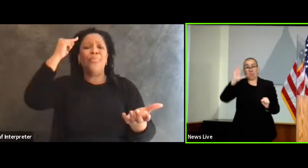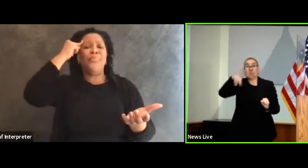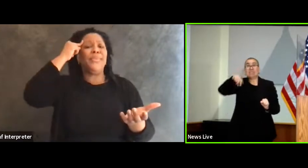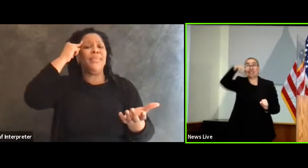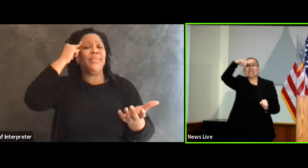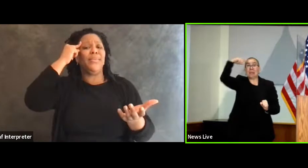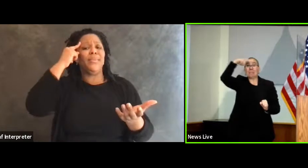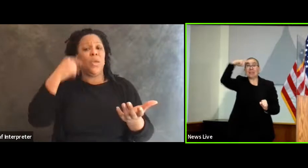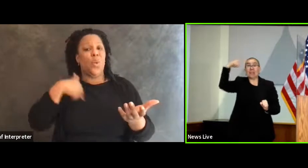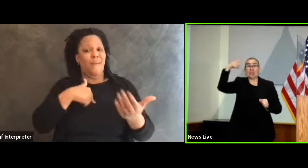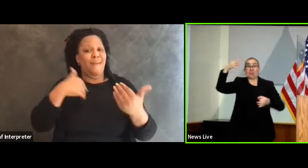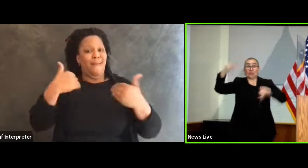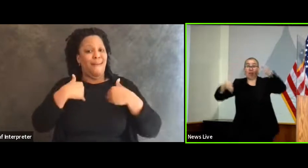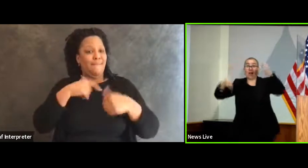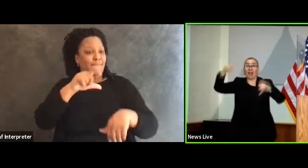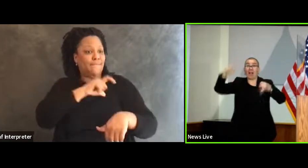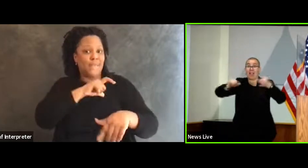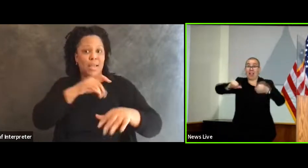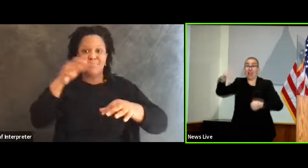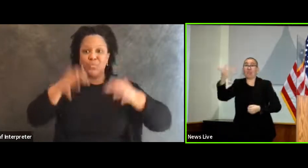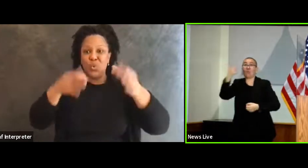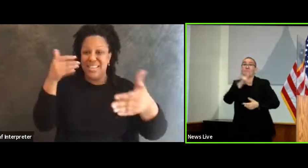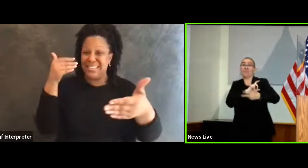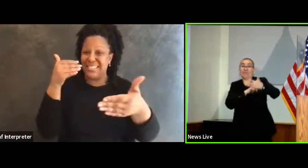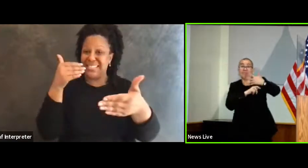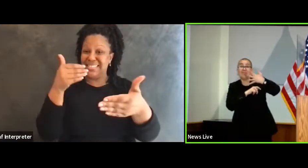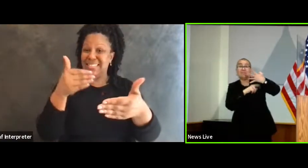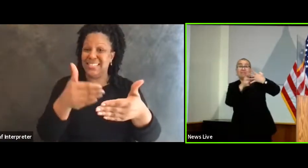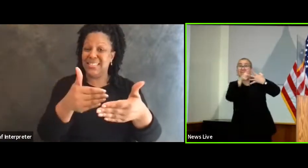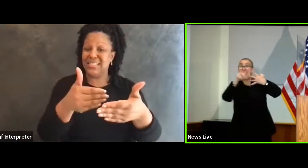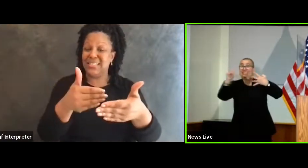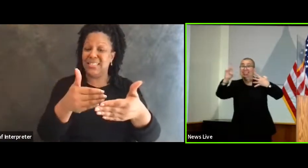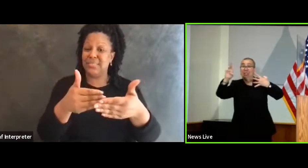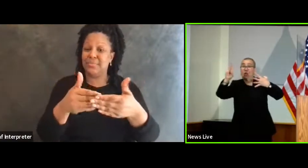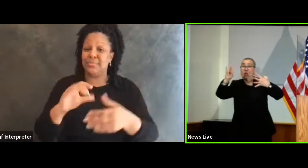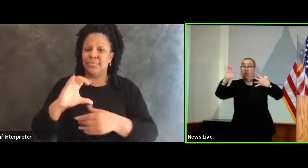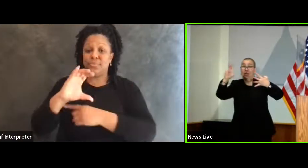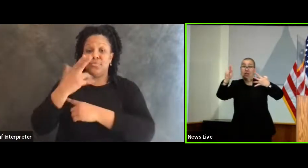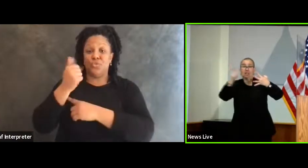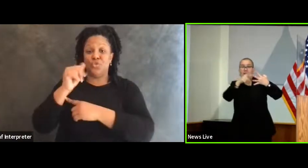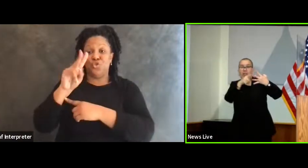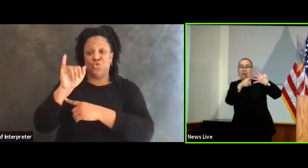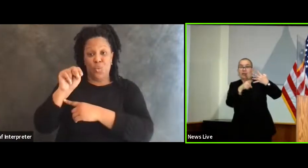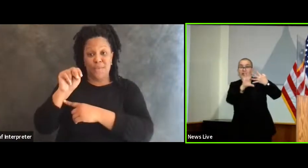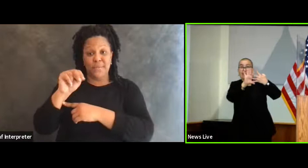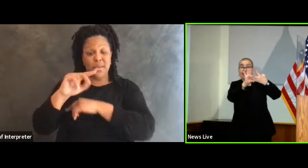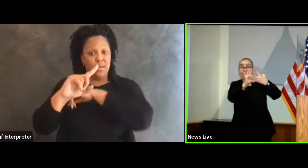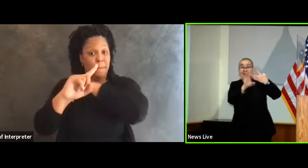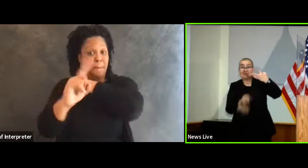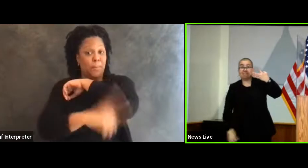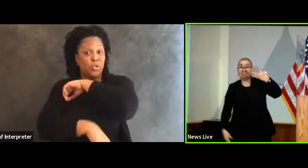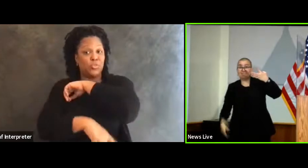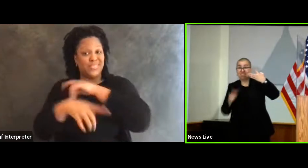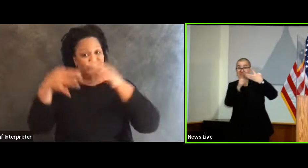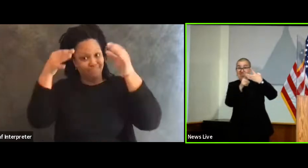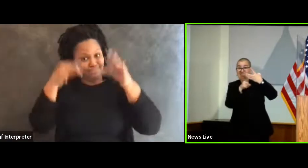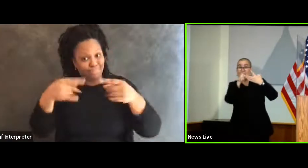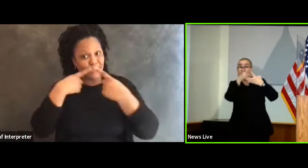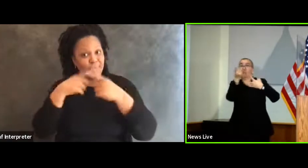got sentencing coming up in June, and God help us if we have another situation.